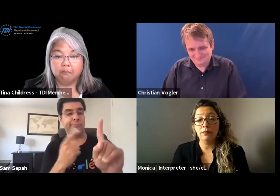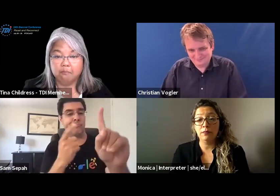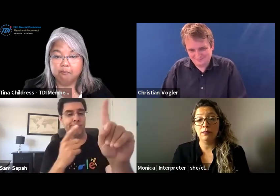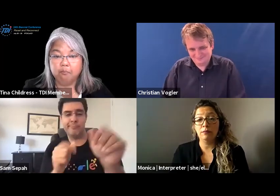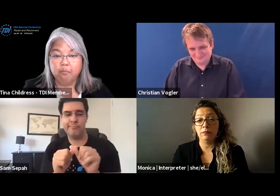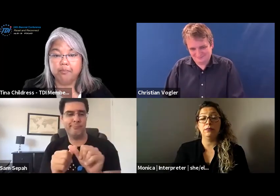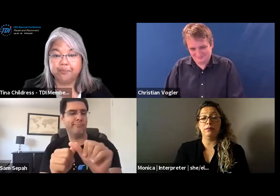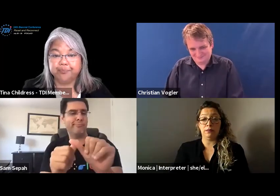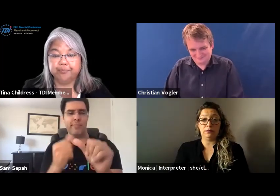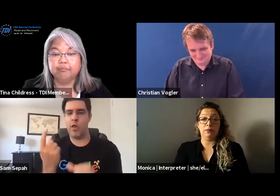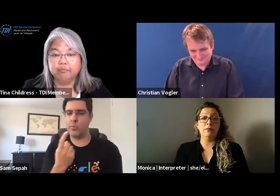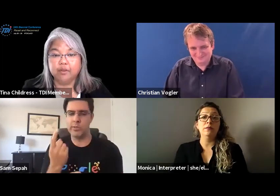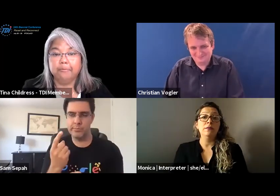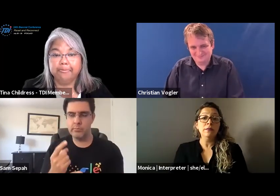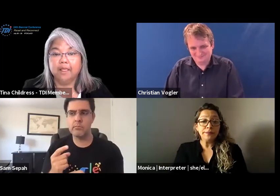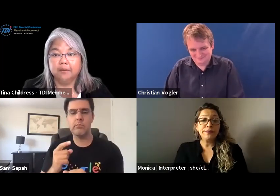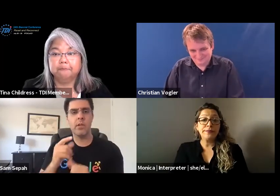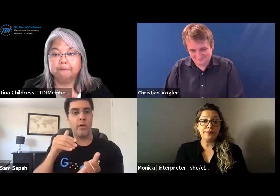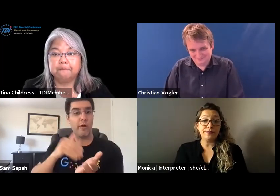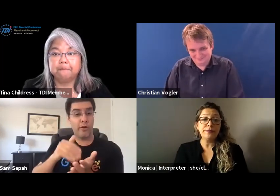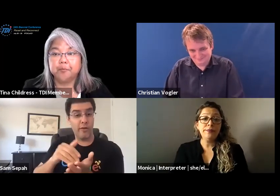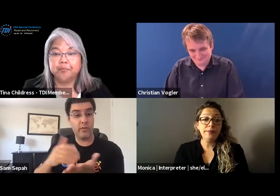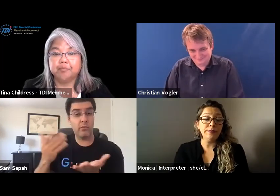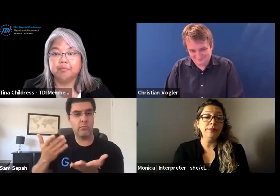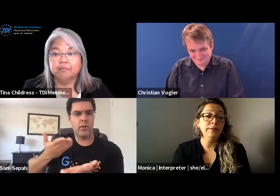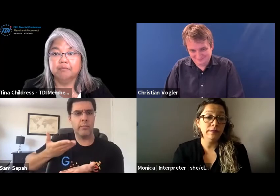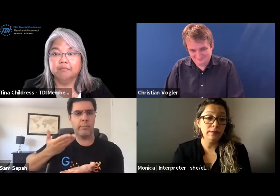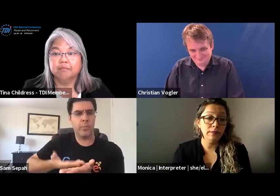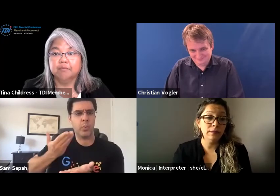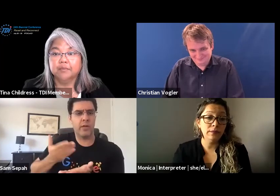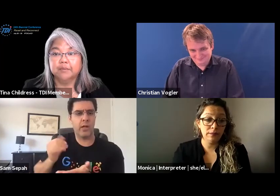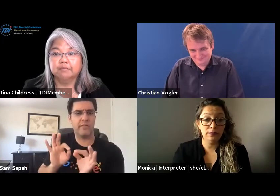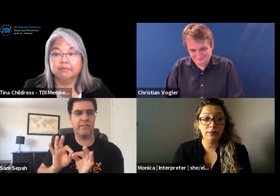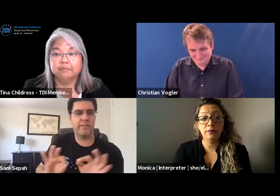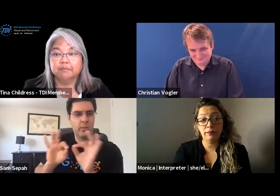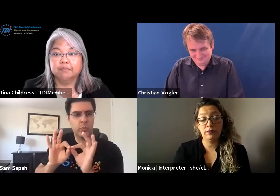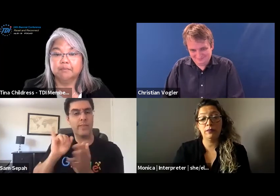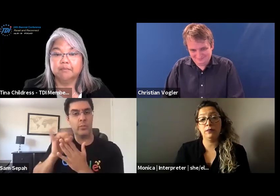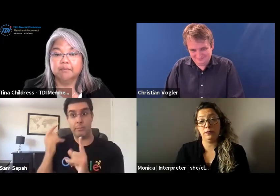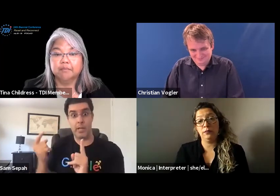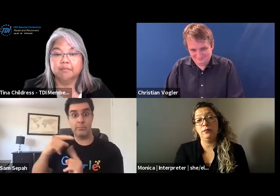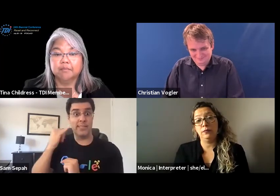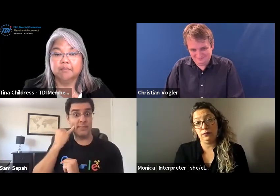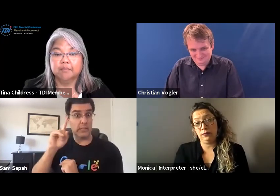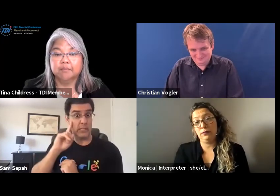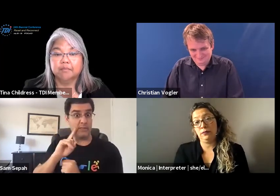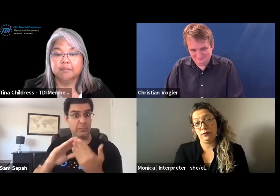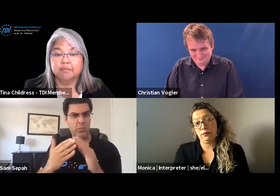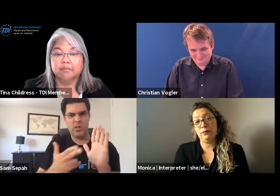design, and our goal is to always and forever be to be inclusive. And oftentimes we have to prove the value, which